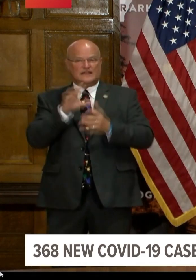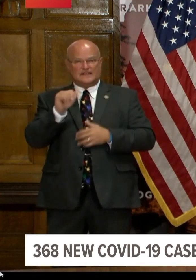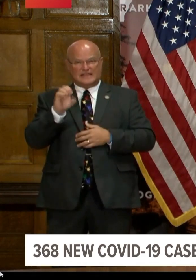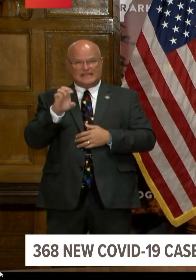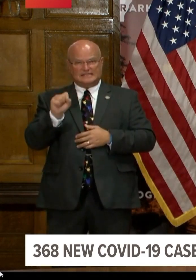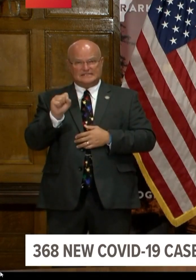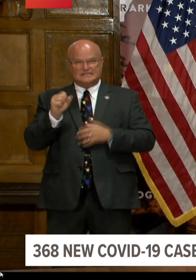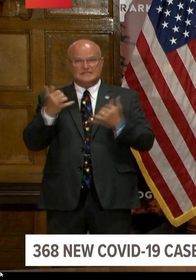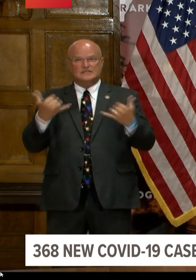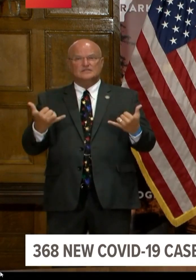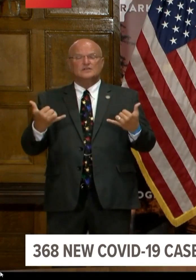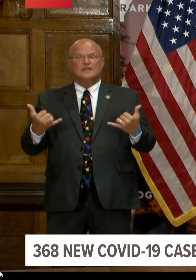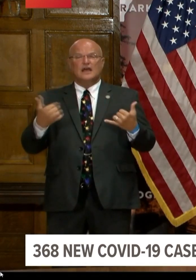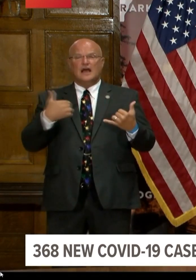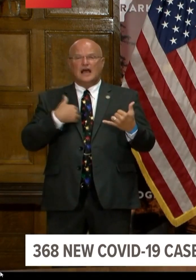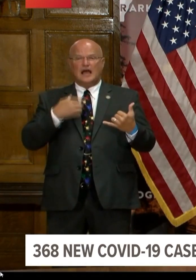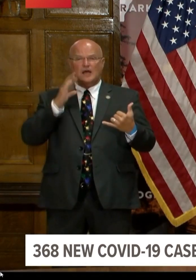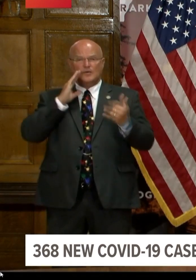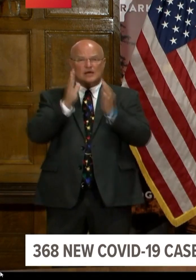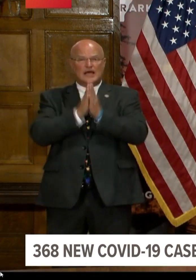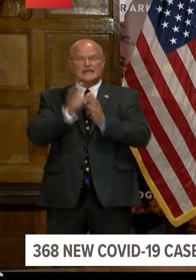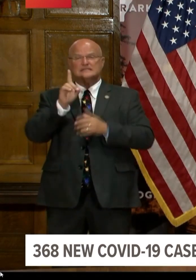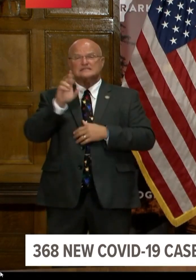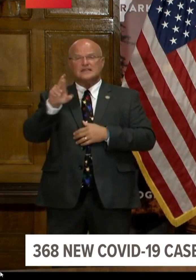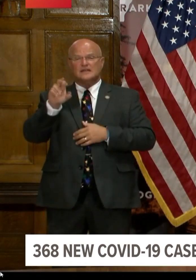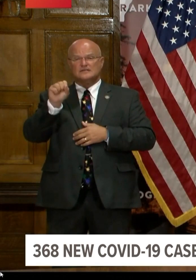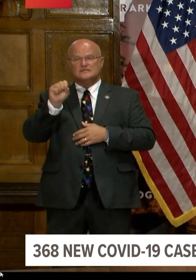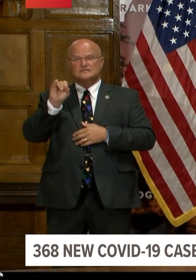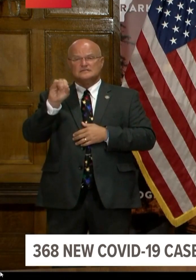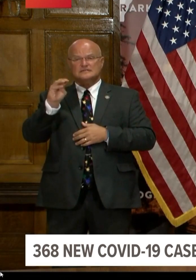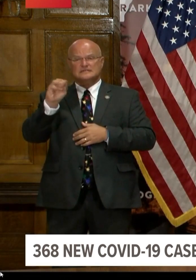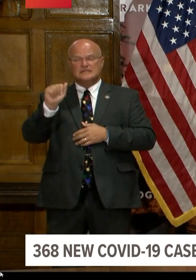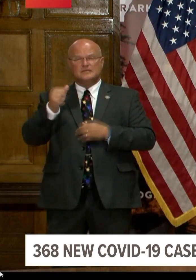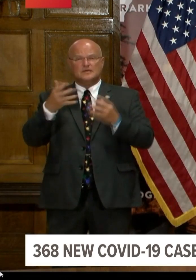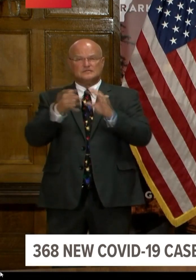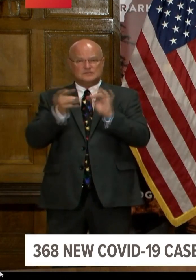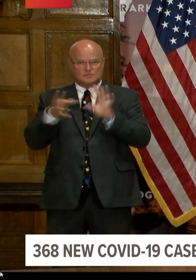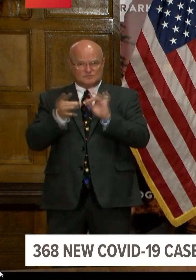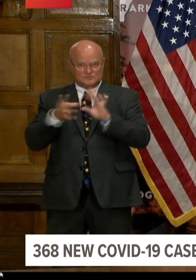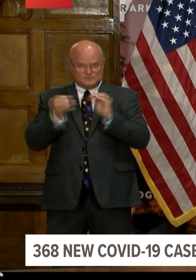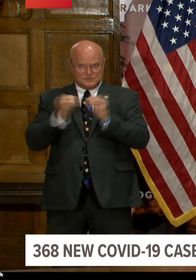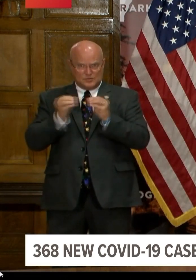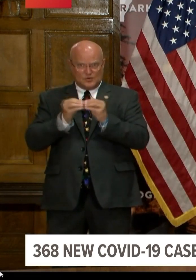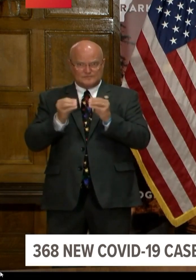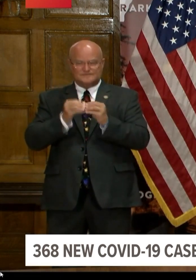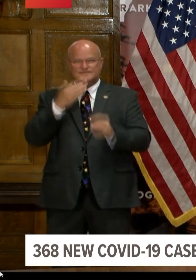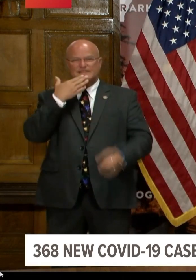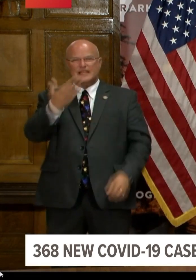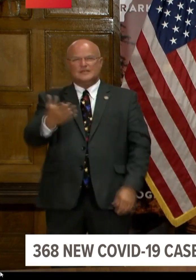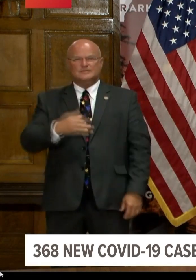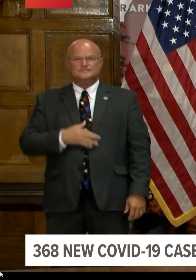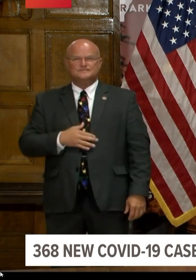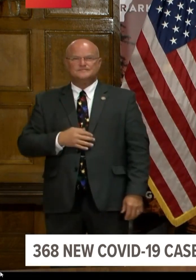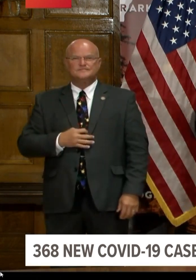cases. So I will ask Dr. Simone to come up and offer some words. Thank you.